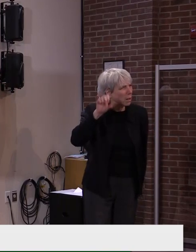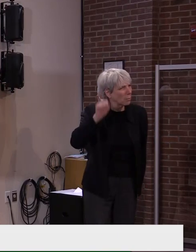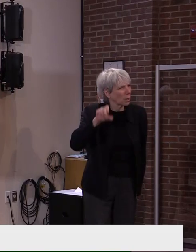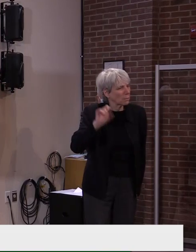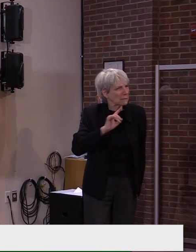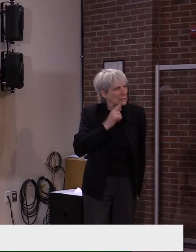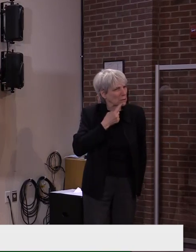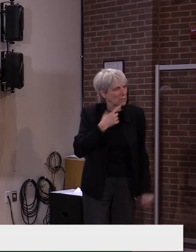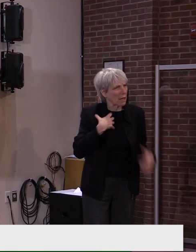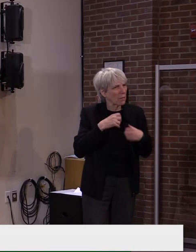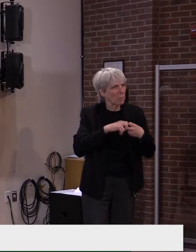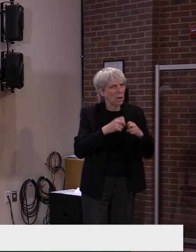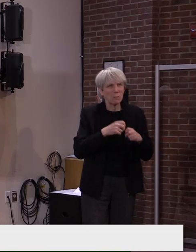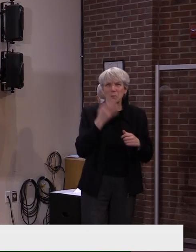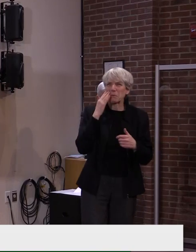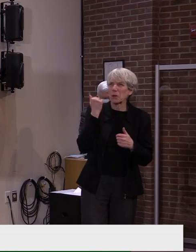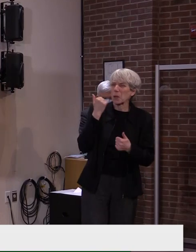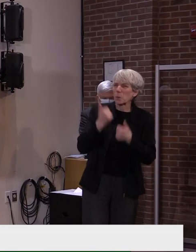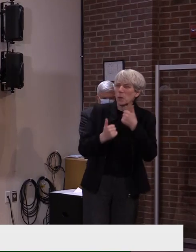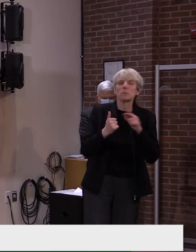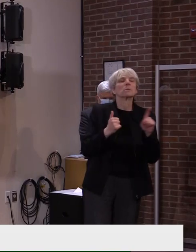you can now find on our website,